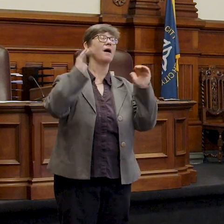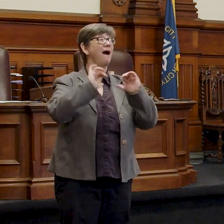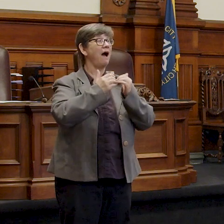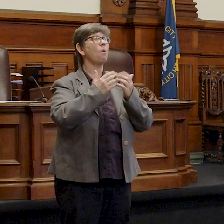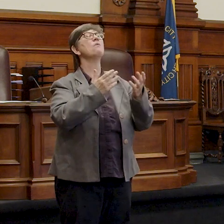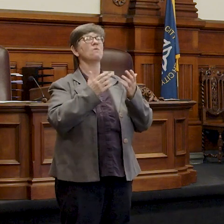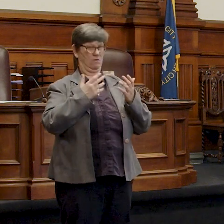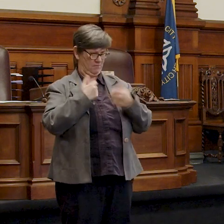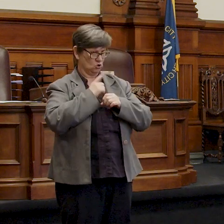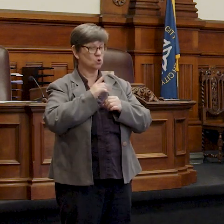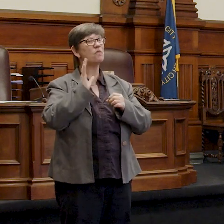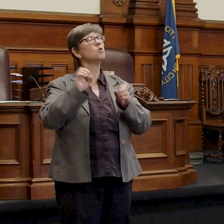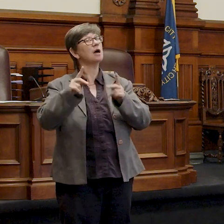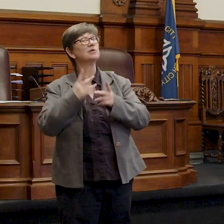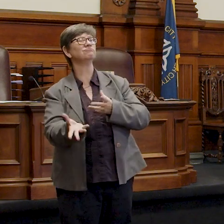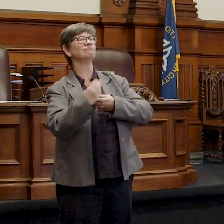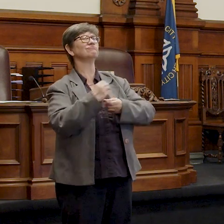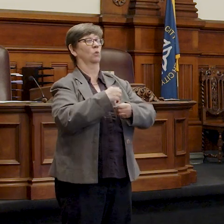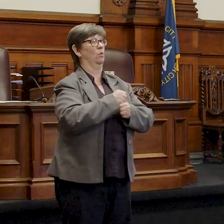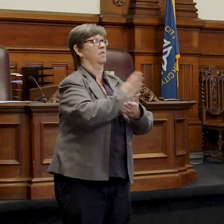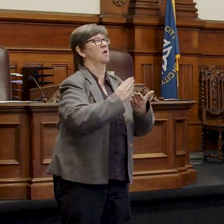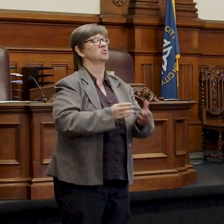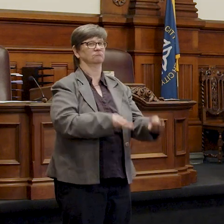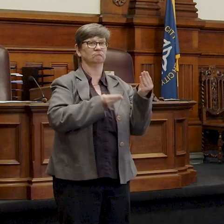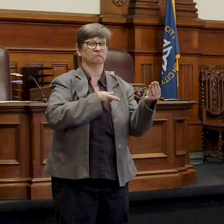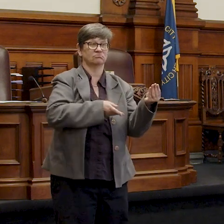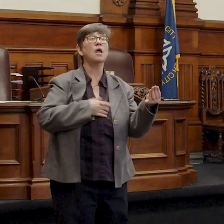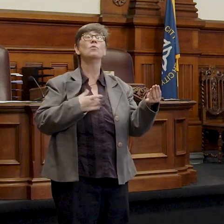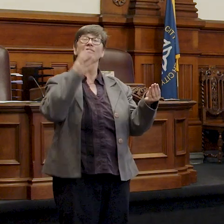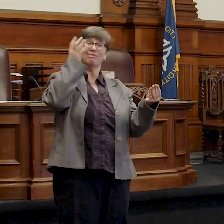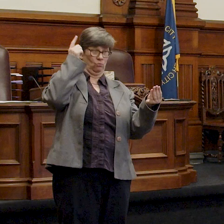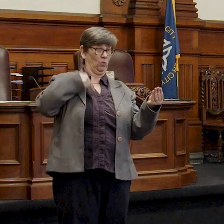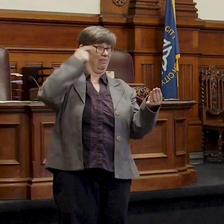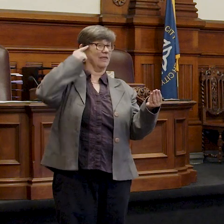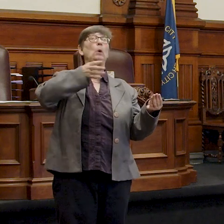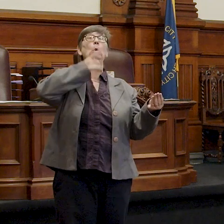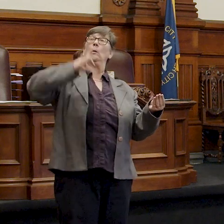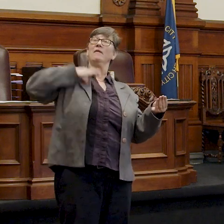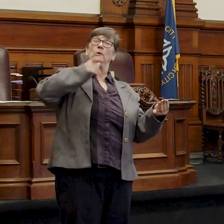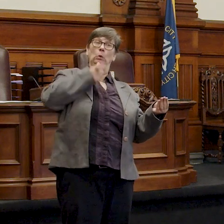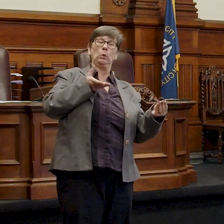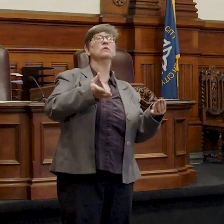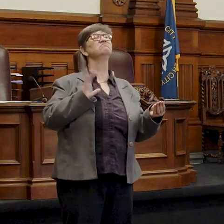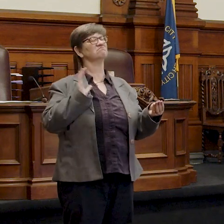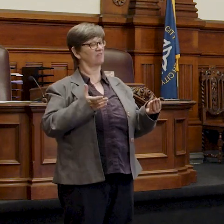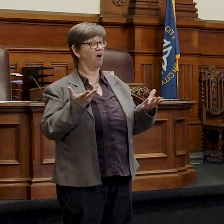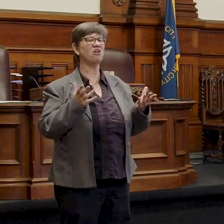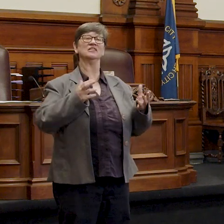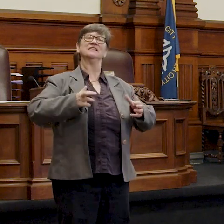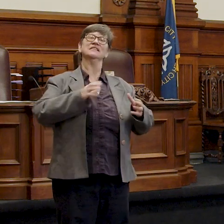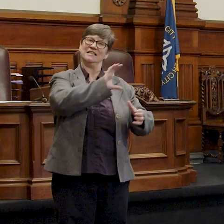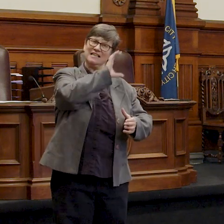in this budget, and I think that the ultimate beneficiaries of that will be those that are our constituents, our